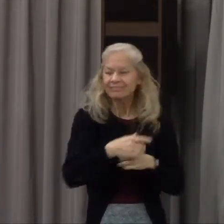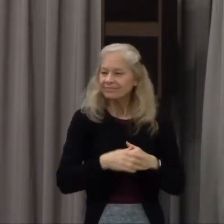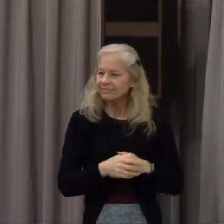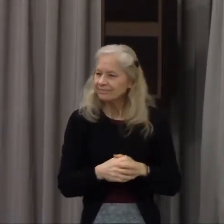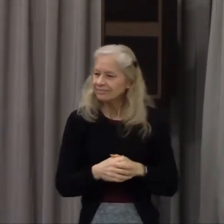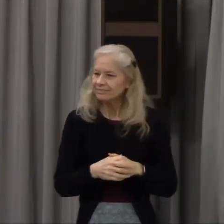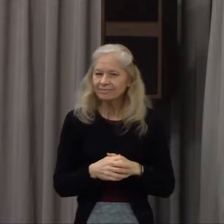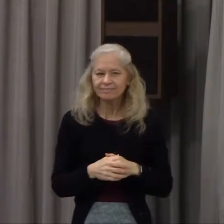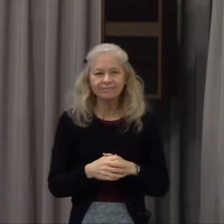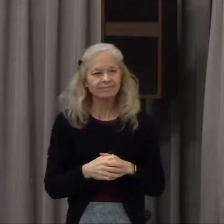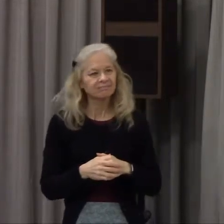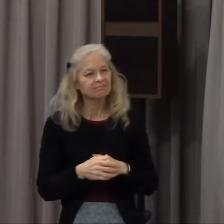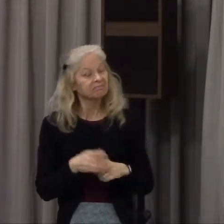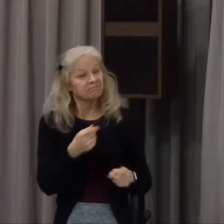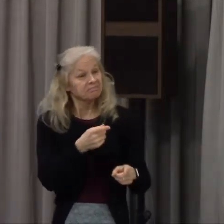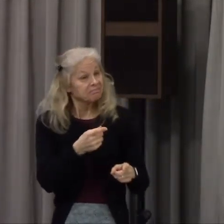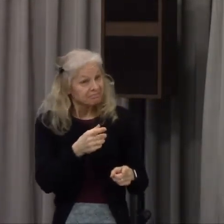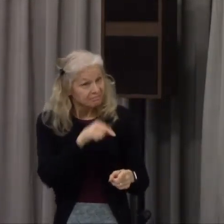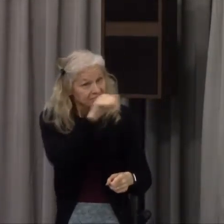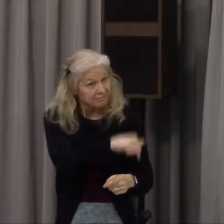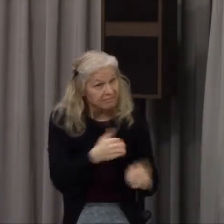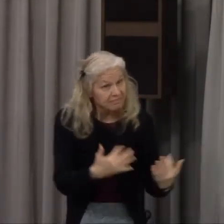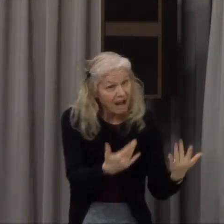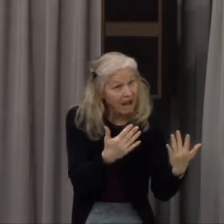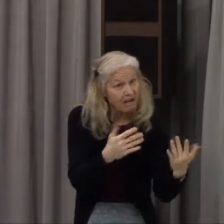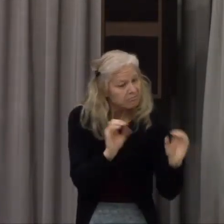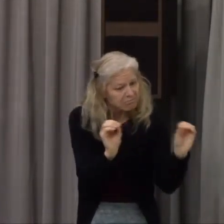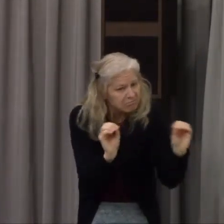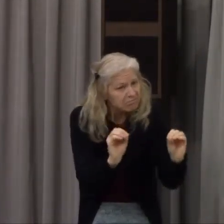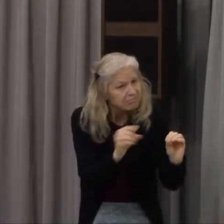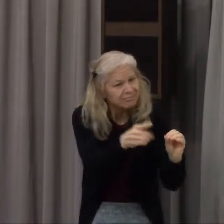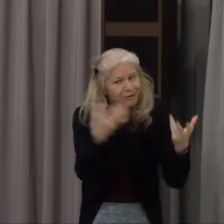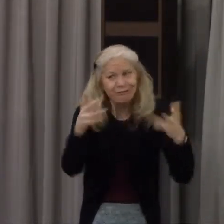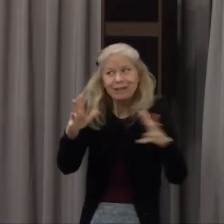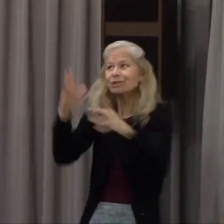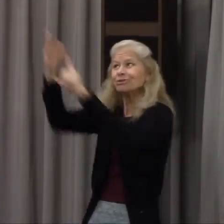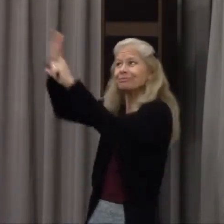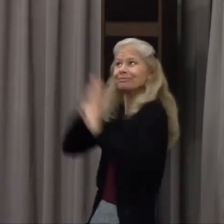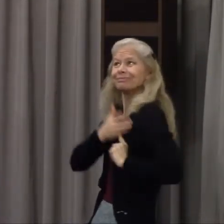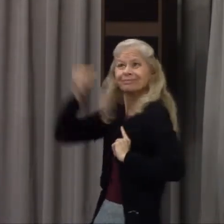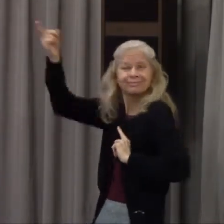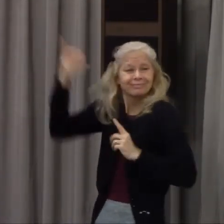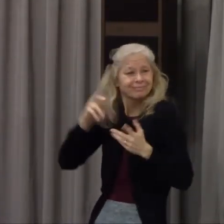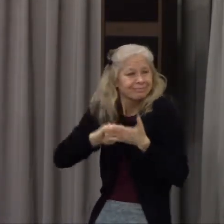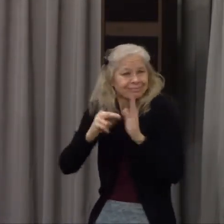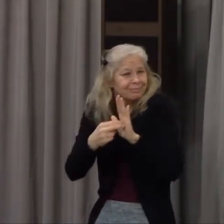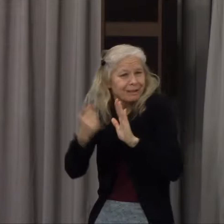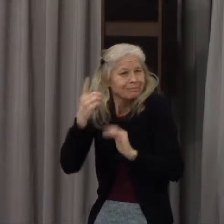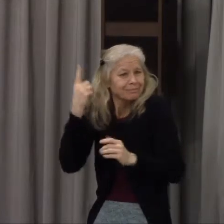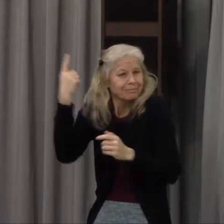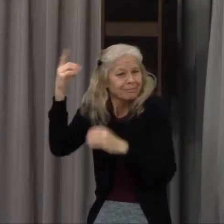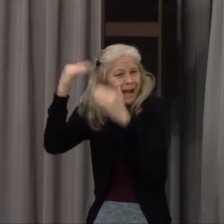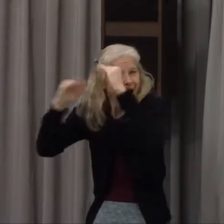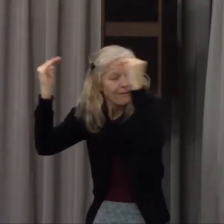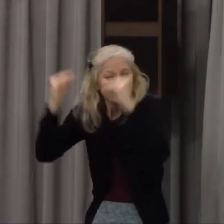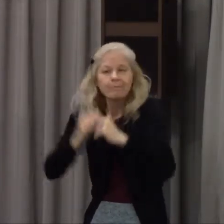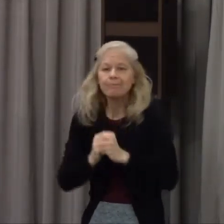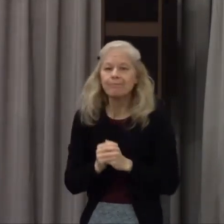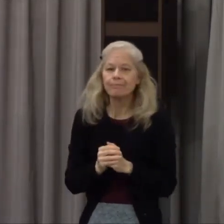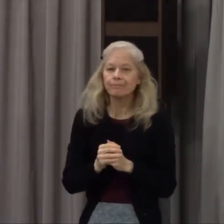Try doing that and not coming face to face with God's piercing, believer. Mm-hmm. Try that one